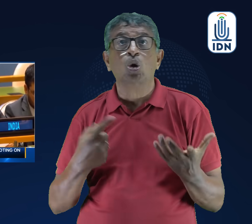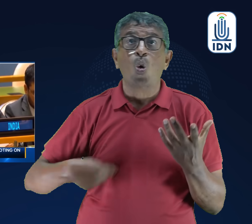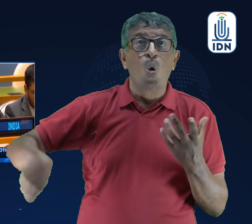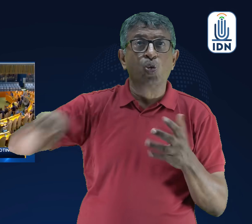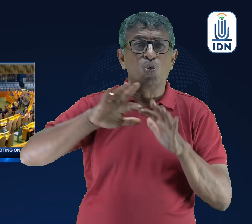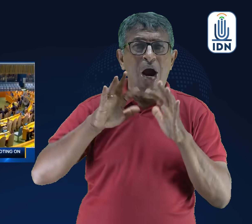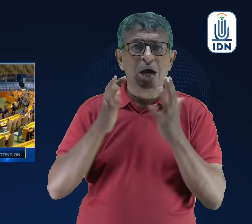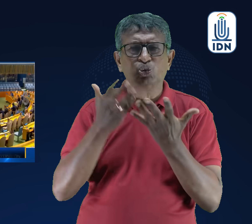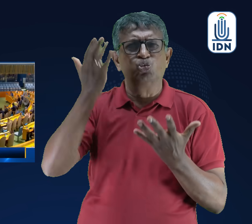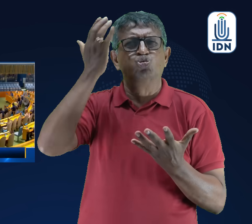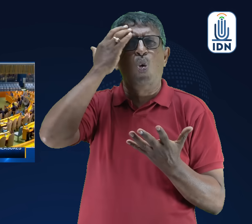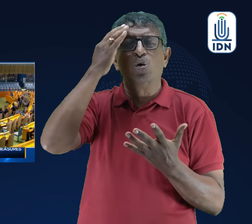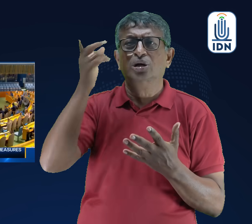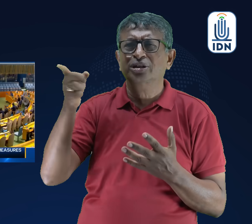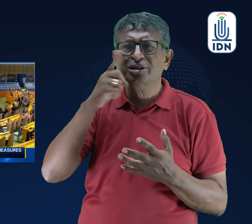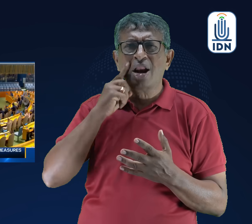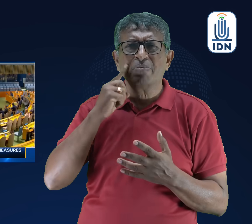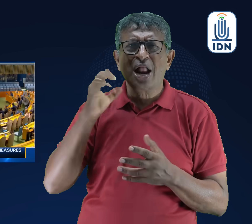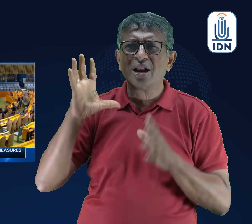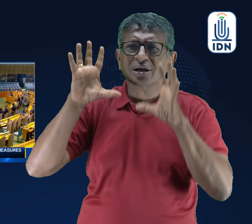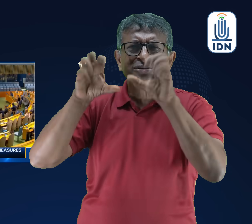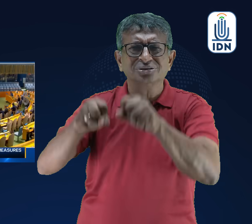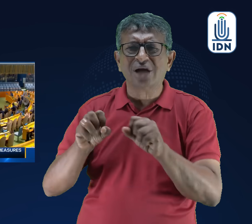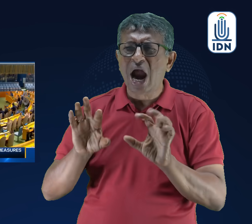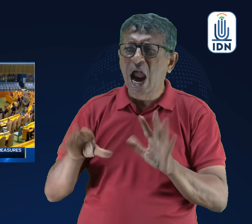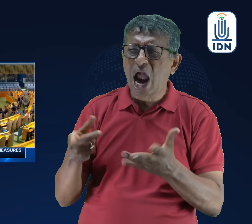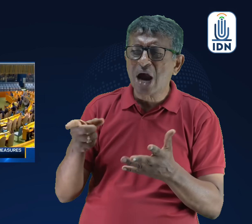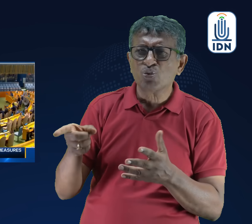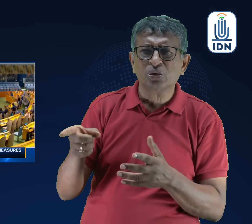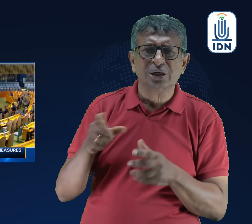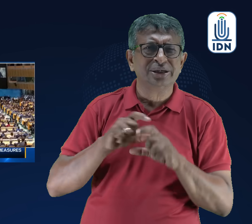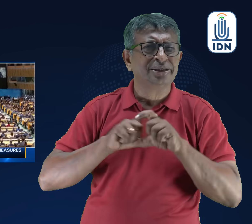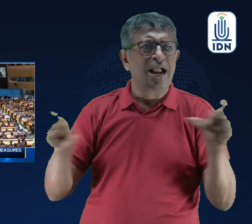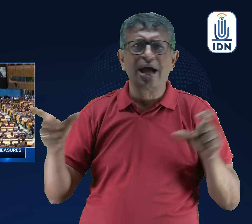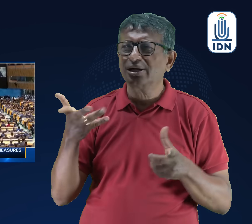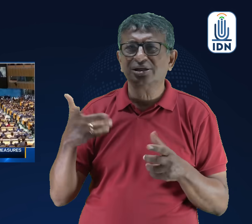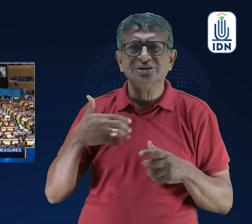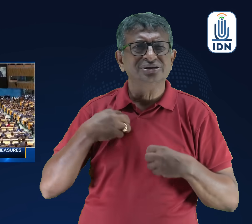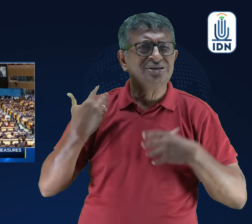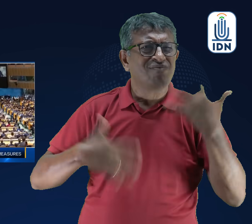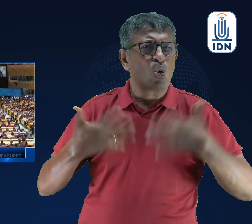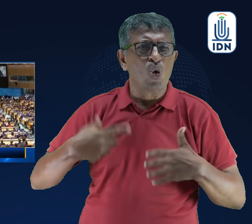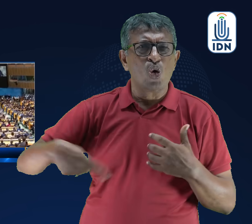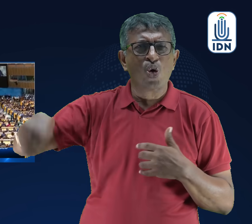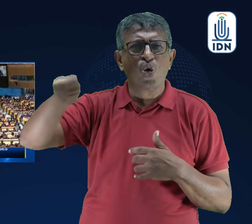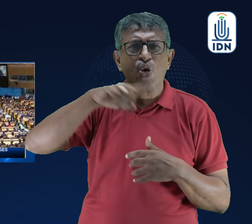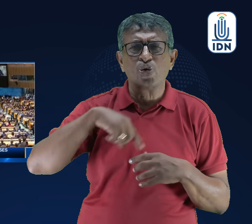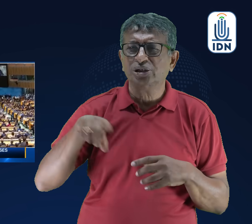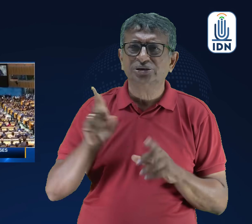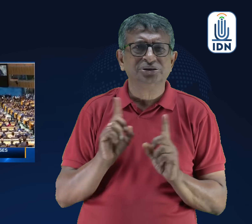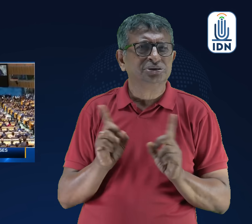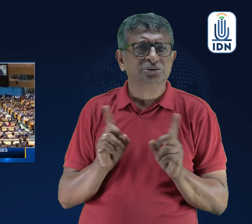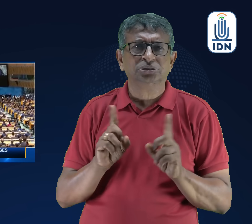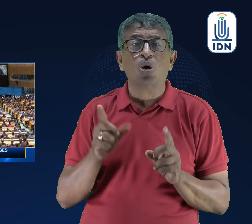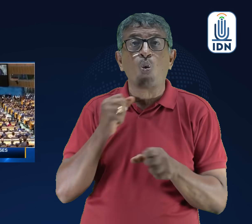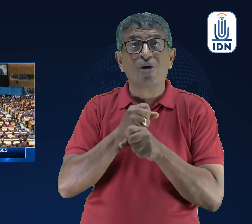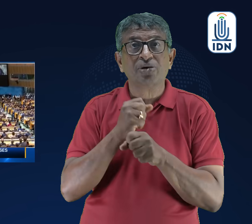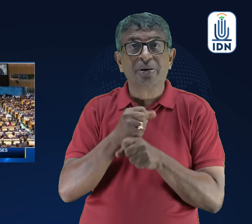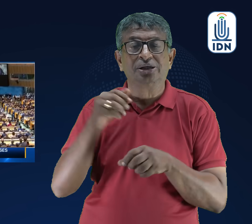position. Historically, New Delhi has opposed the Taliban. In 2022, we voted in favor of a similar UN resolution. So